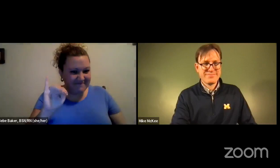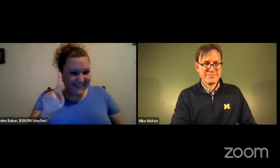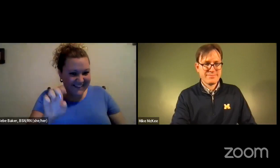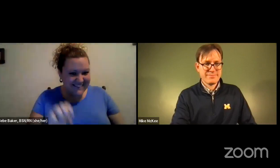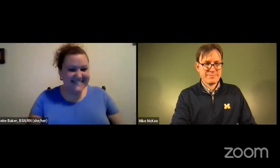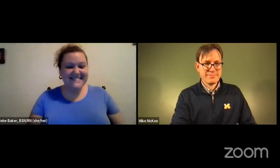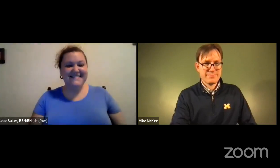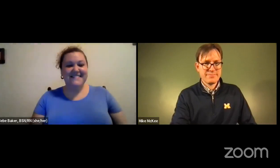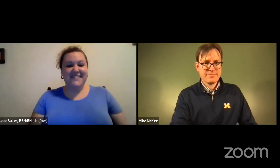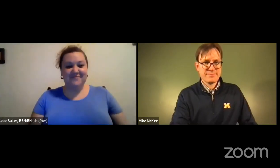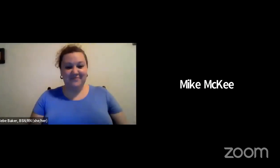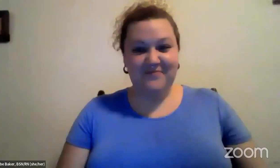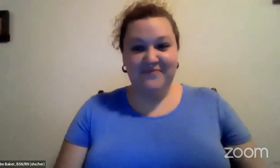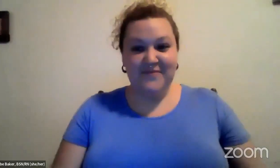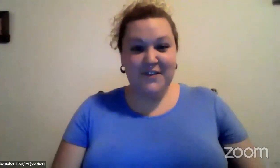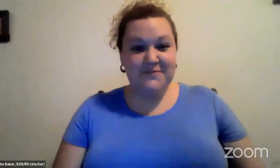Great, thank you, Dr. McKee.